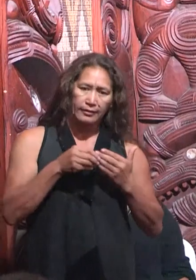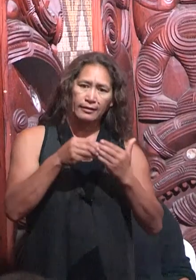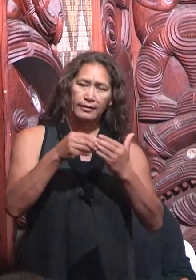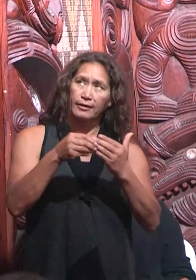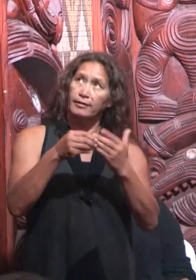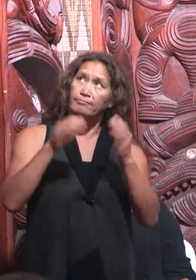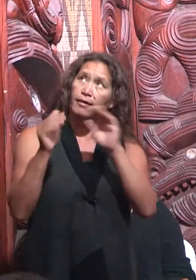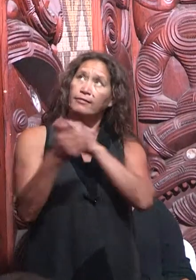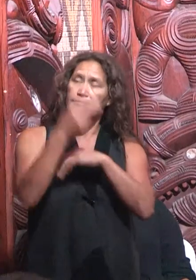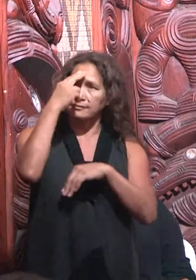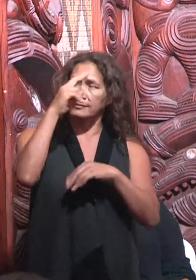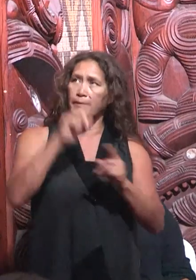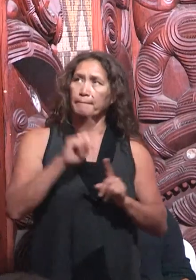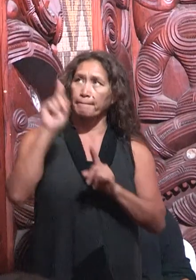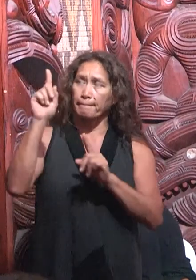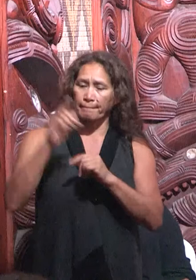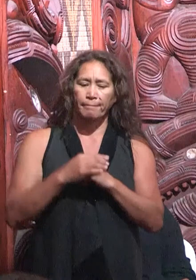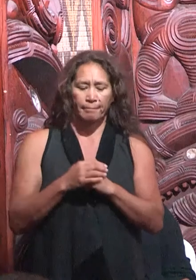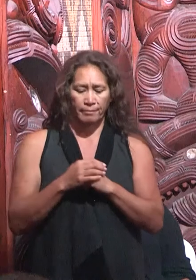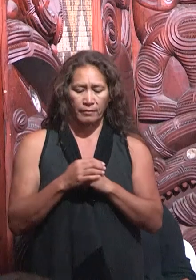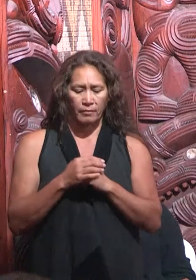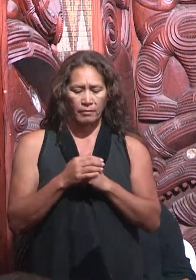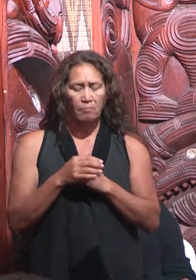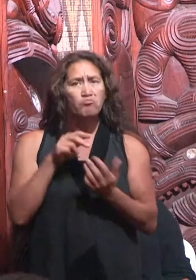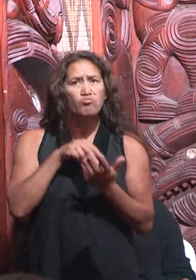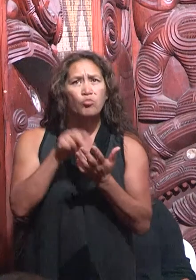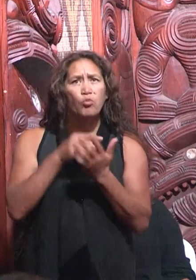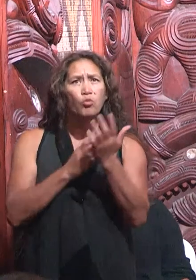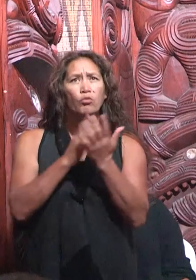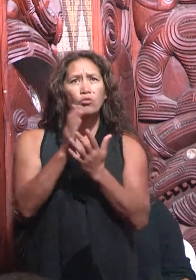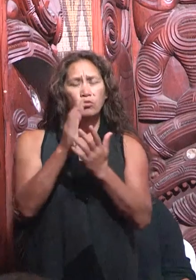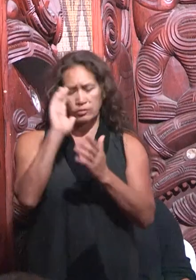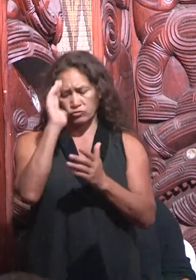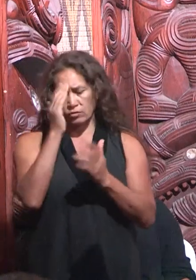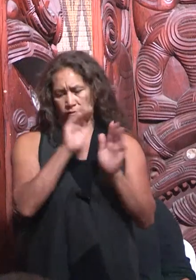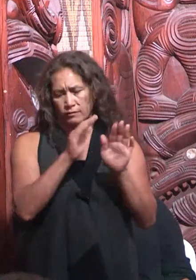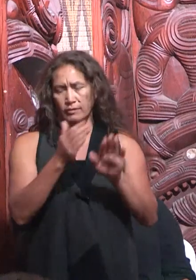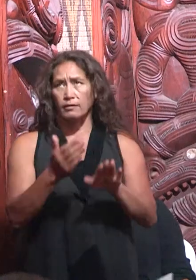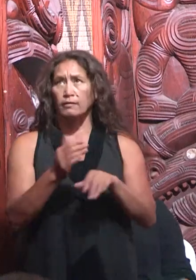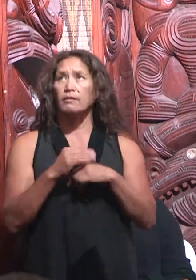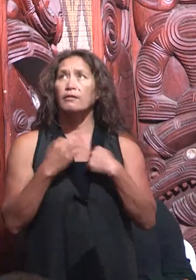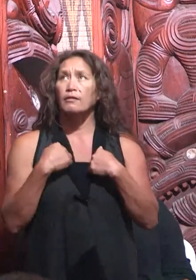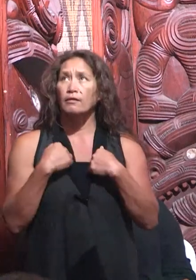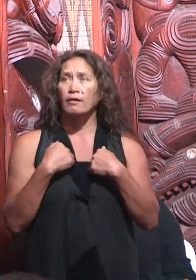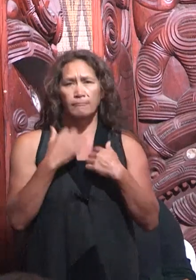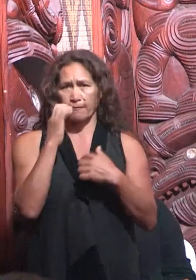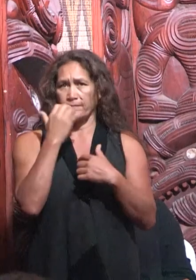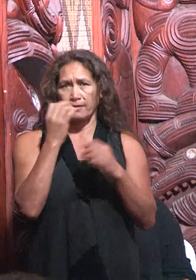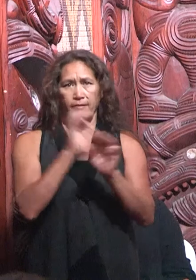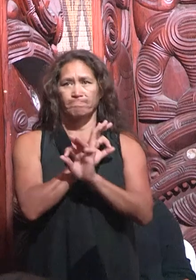sake. Yea, though I walk through the valley of the shadow of death, I will fear no